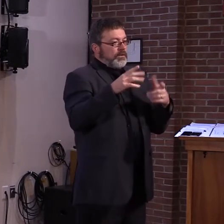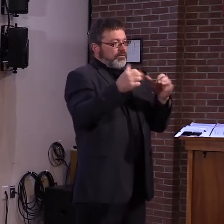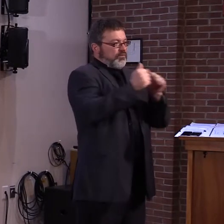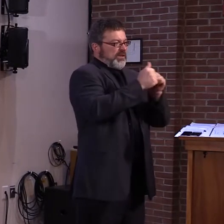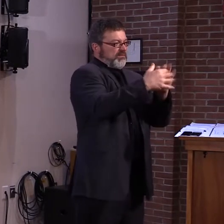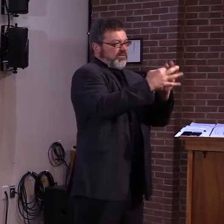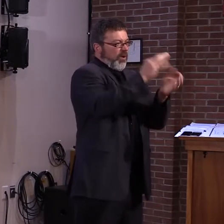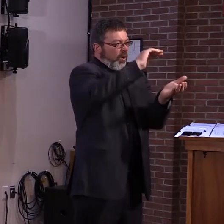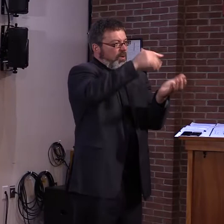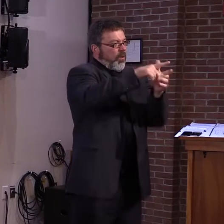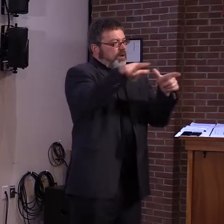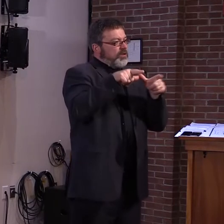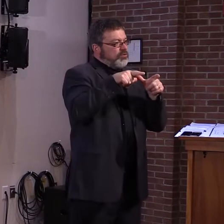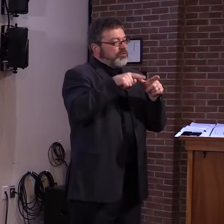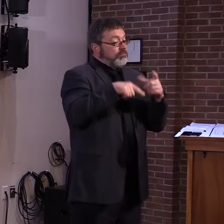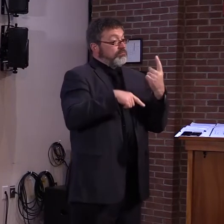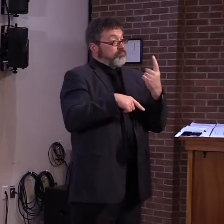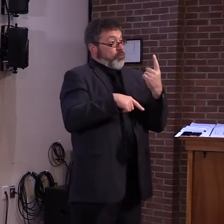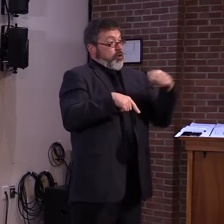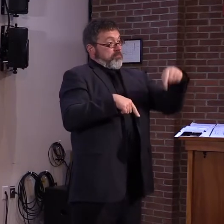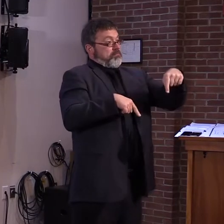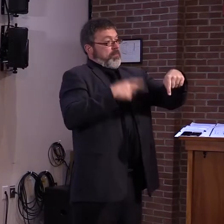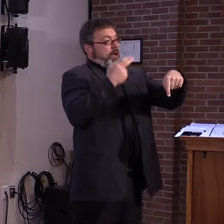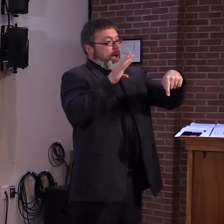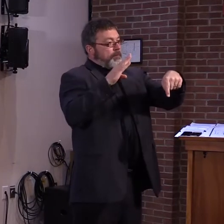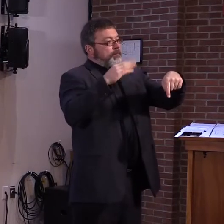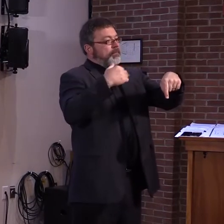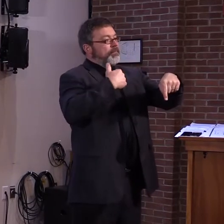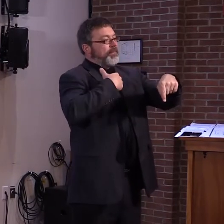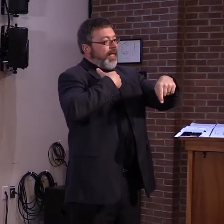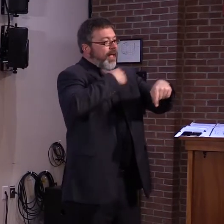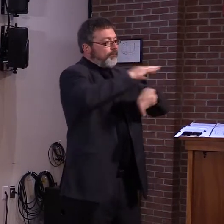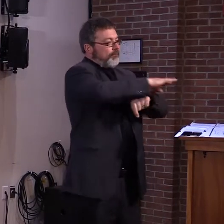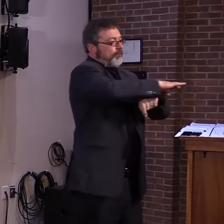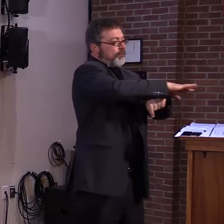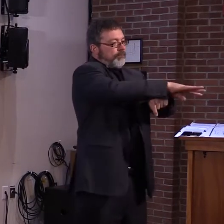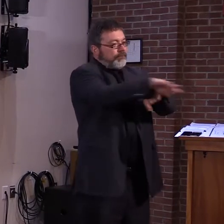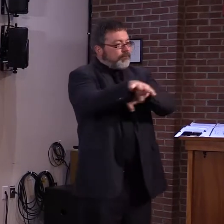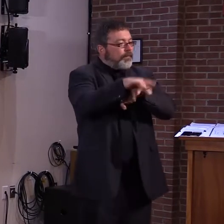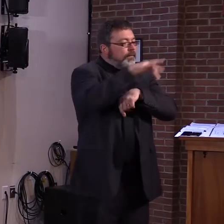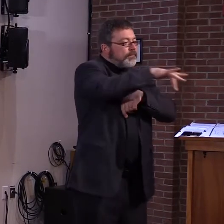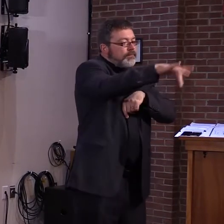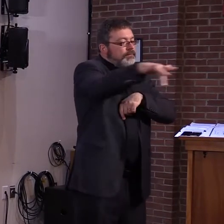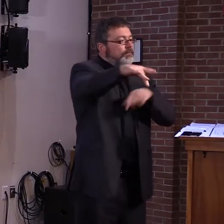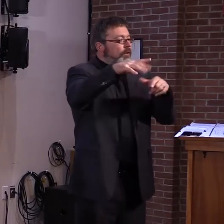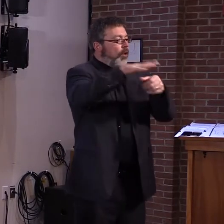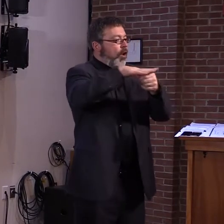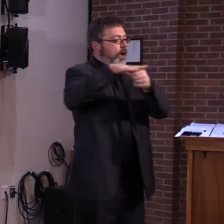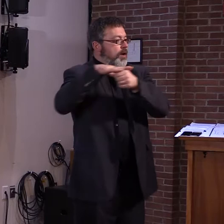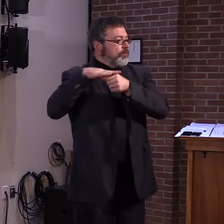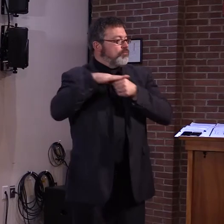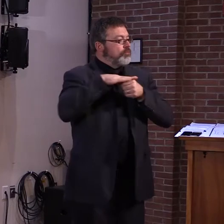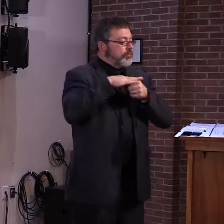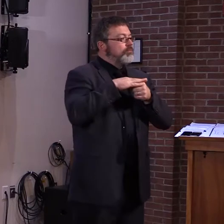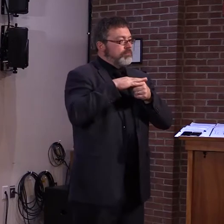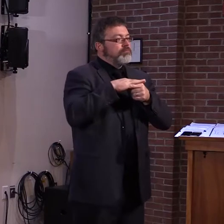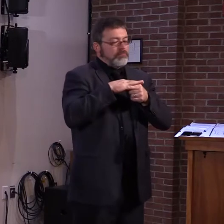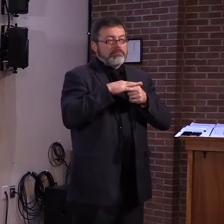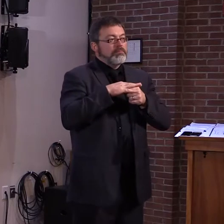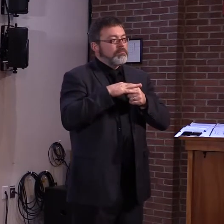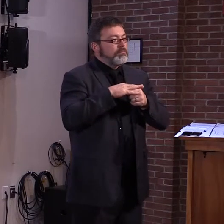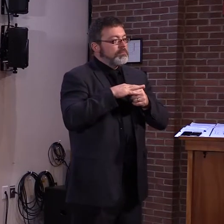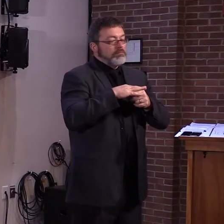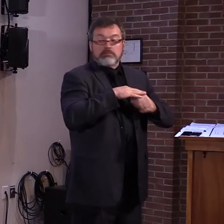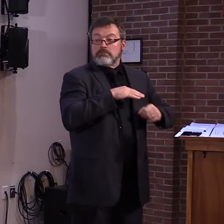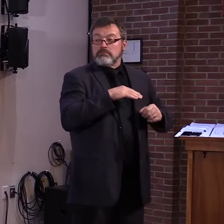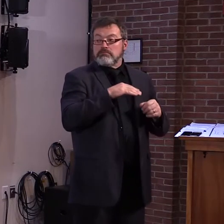with multiple locations within the child care setup. These hubs and their locations will be coming online